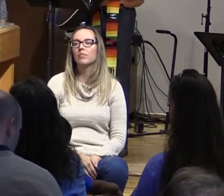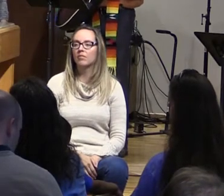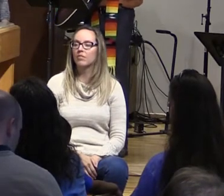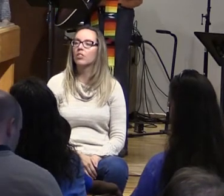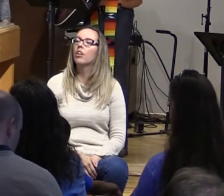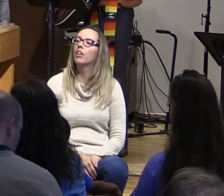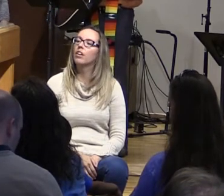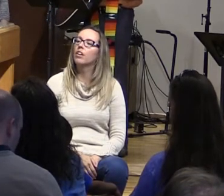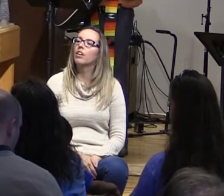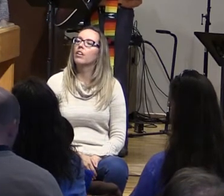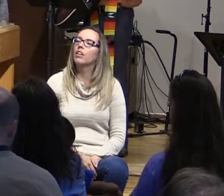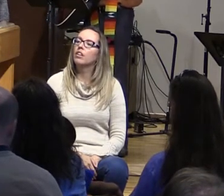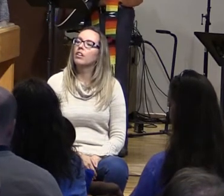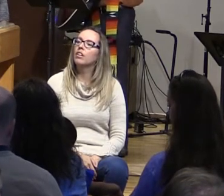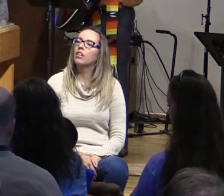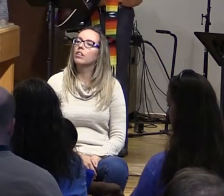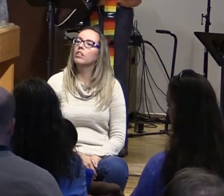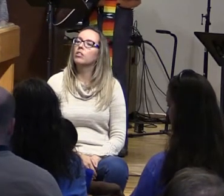us.